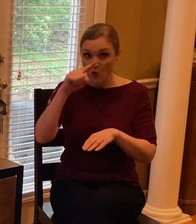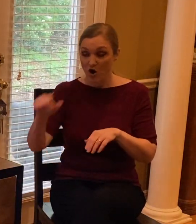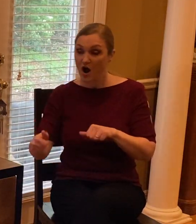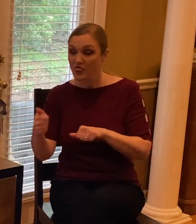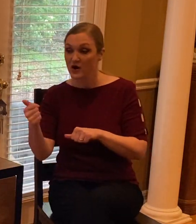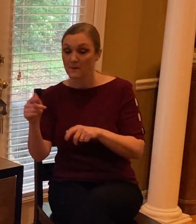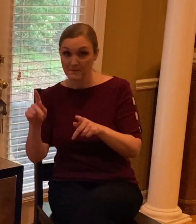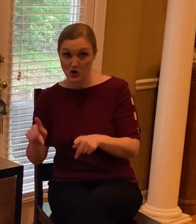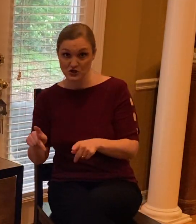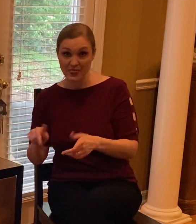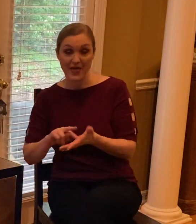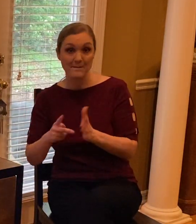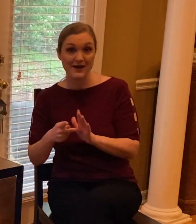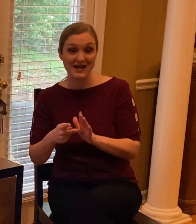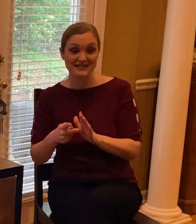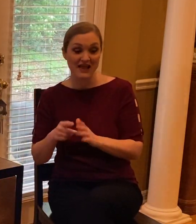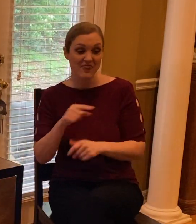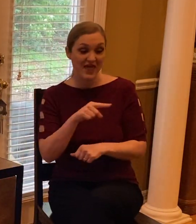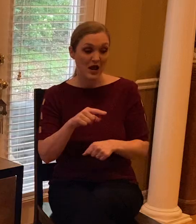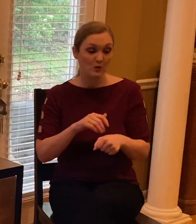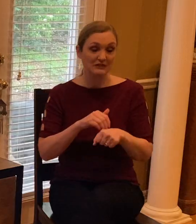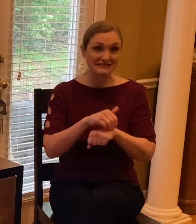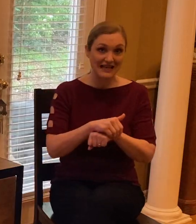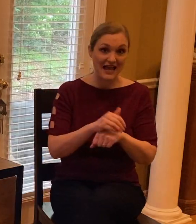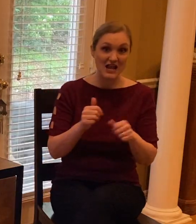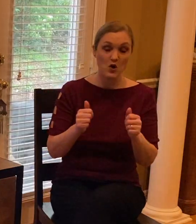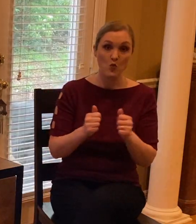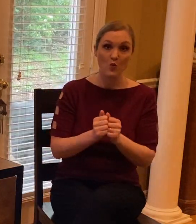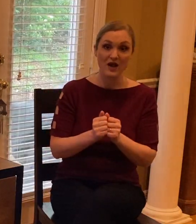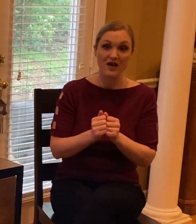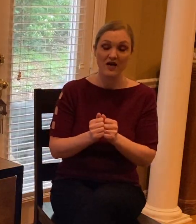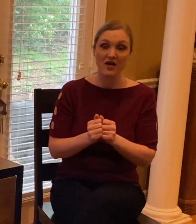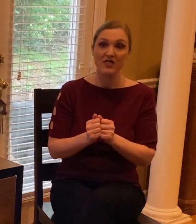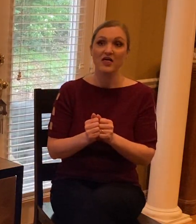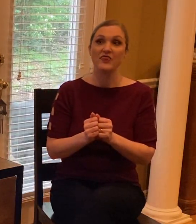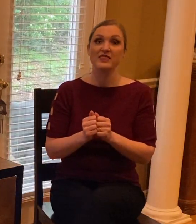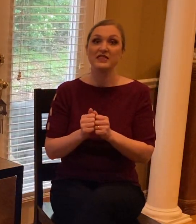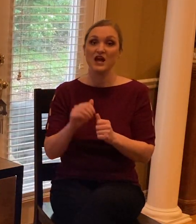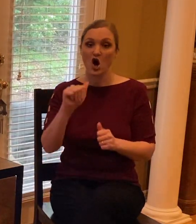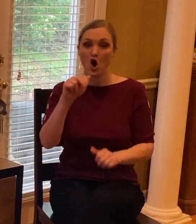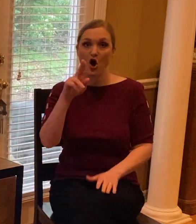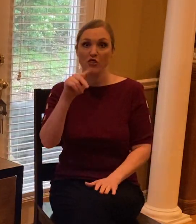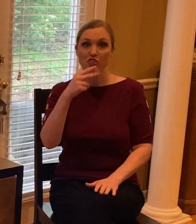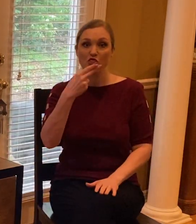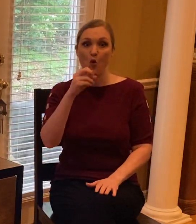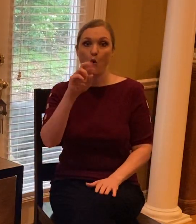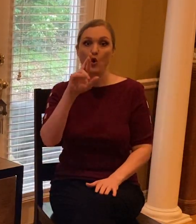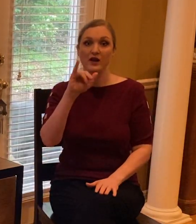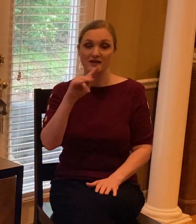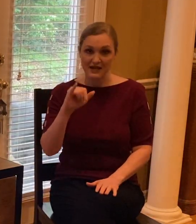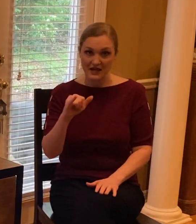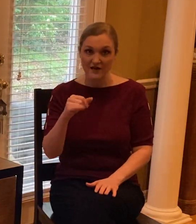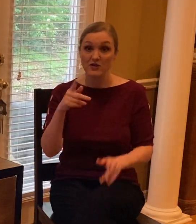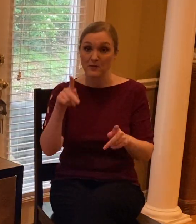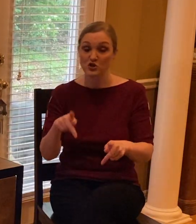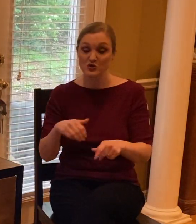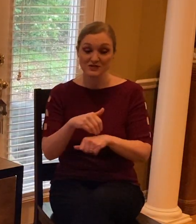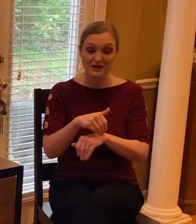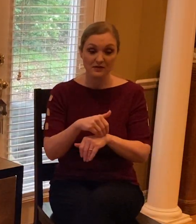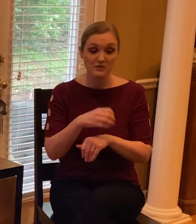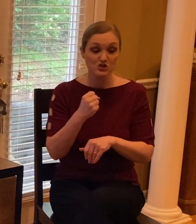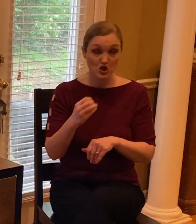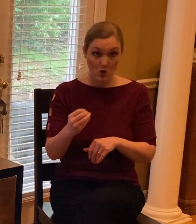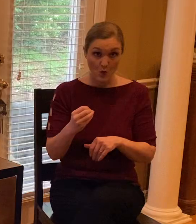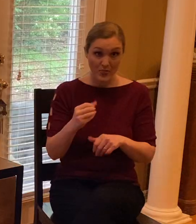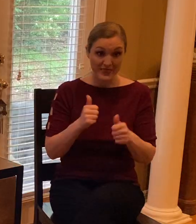which meant that they were sent with the full authority of the one who sent them. And so these apostles had